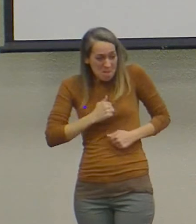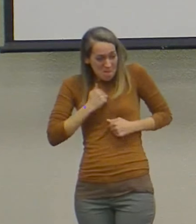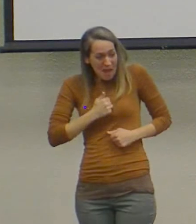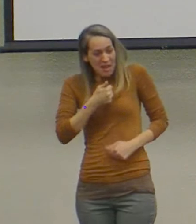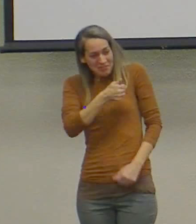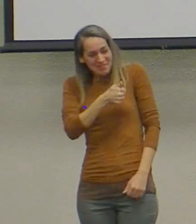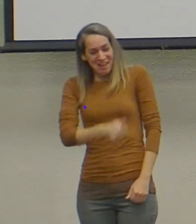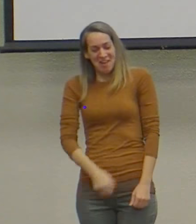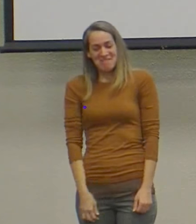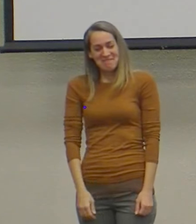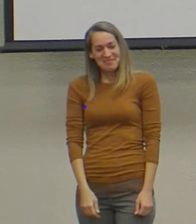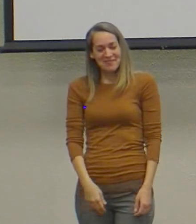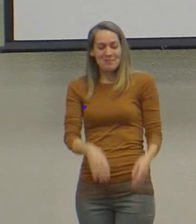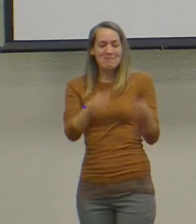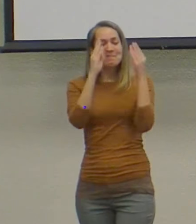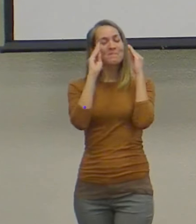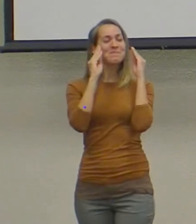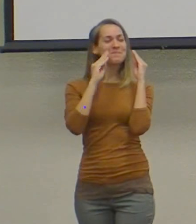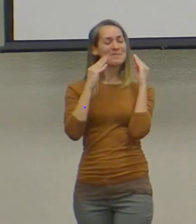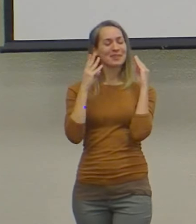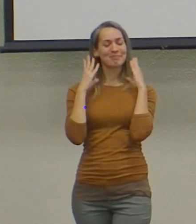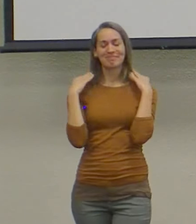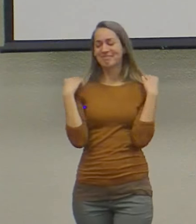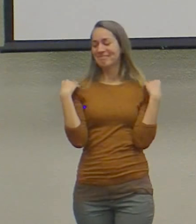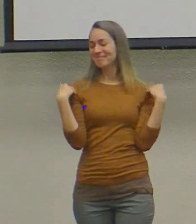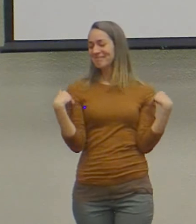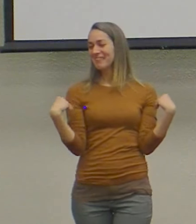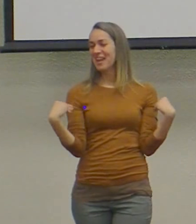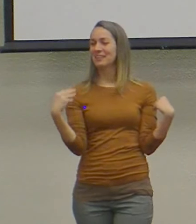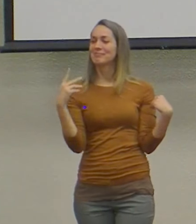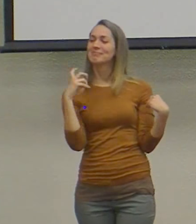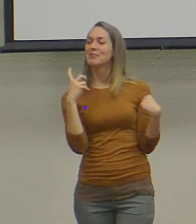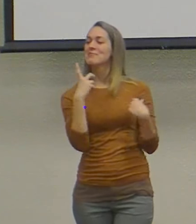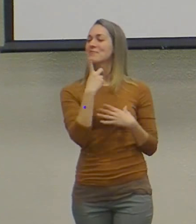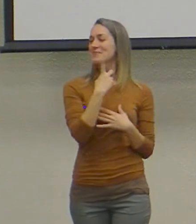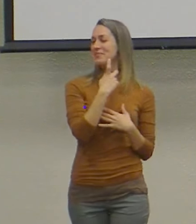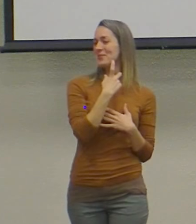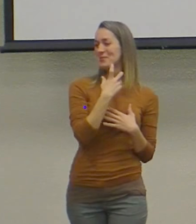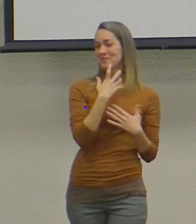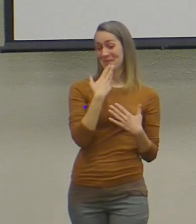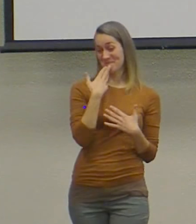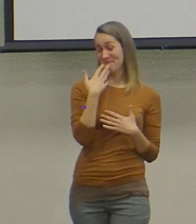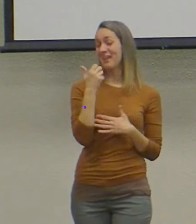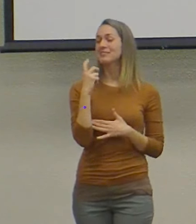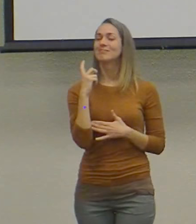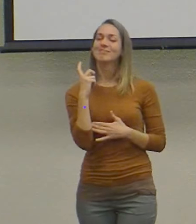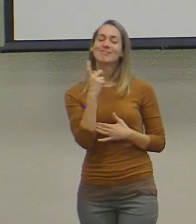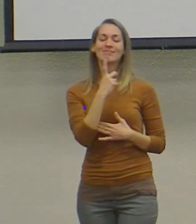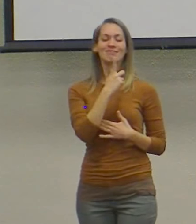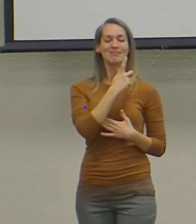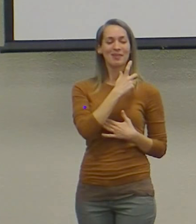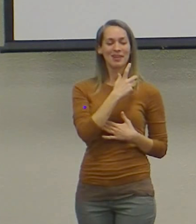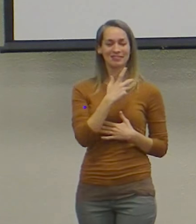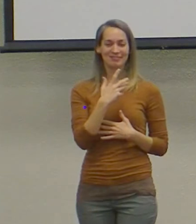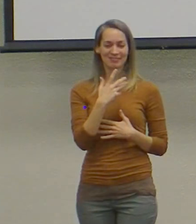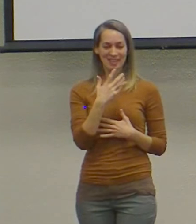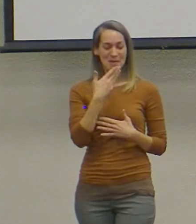yourself. And get the good stuff. Get that good perfume. Put that on. Put on your